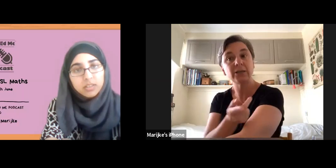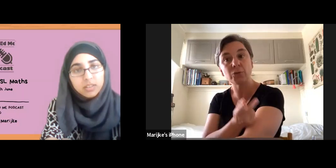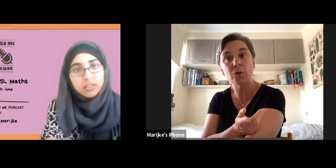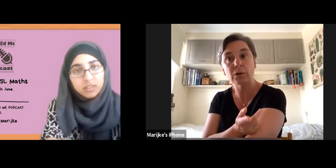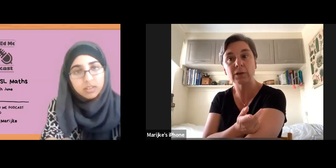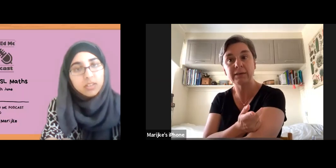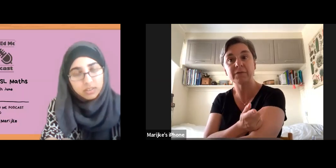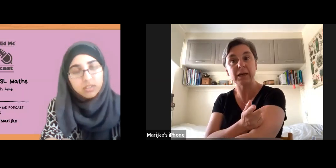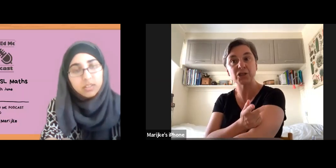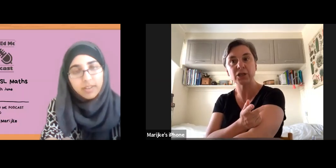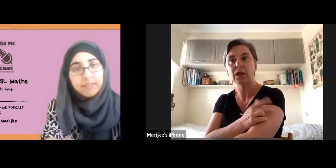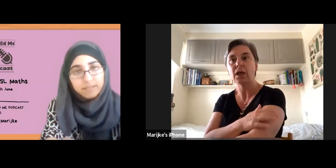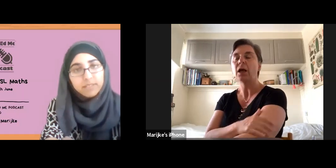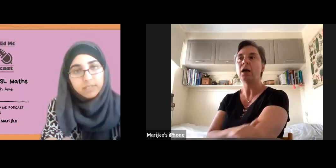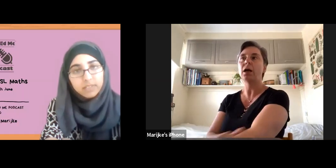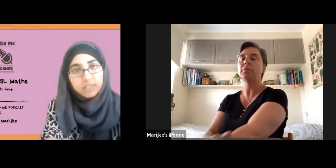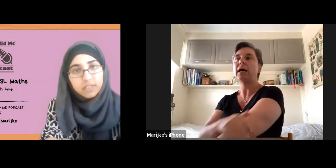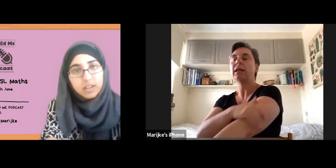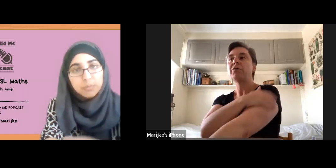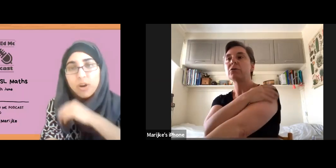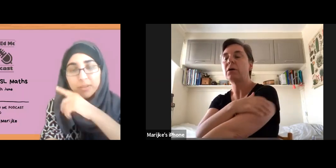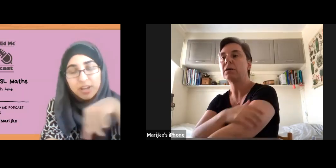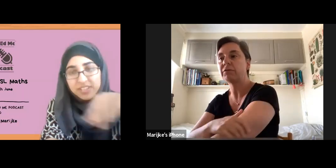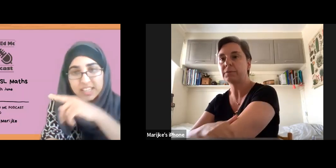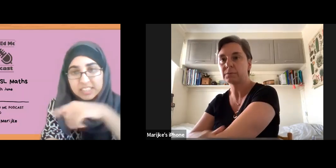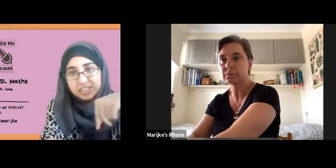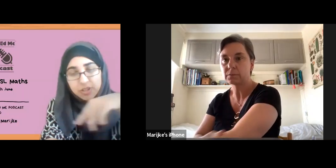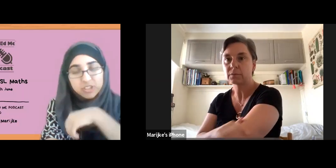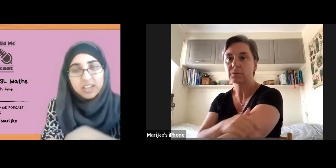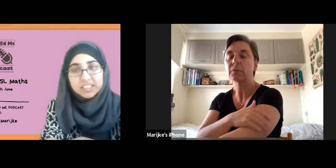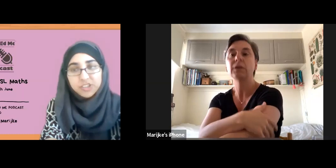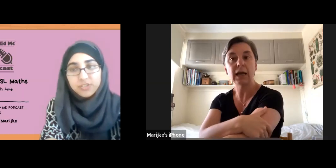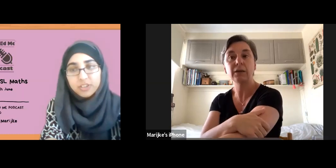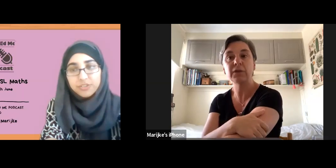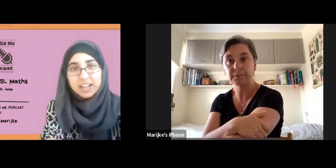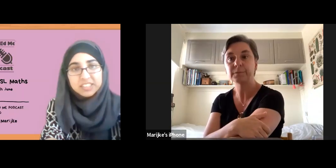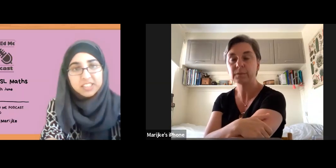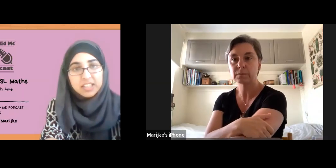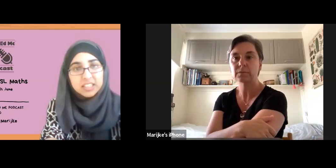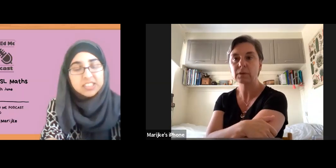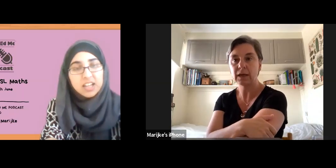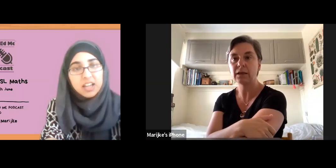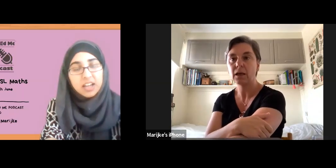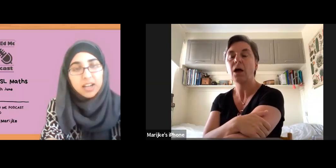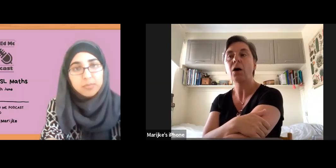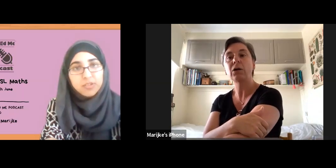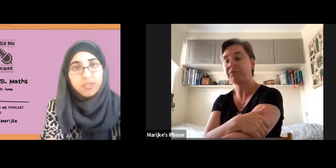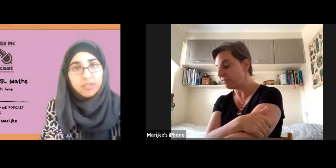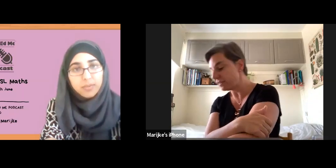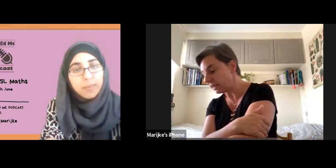you all that information. Yeah. And I'll put everything in the description, guys, so you've got access to the links. Yeah. Or if